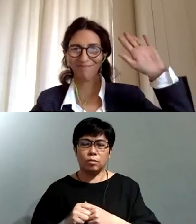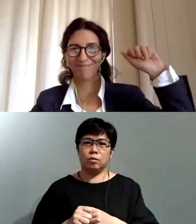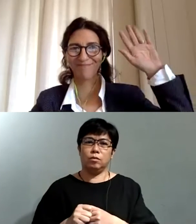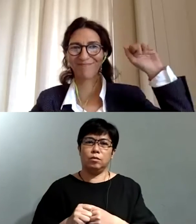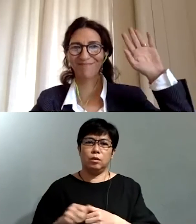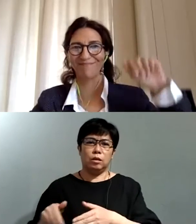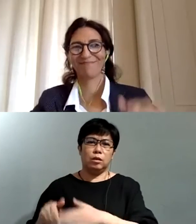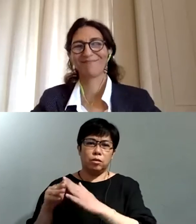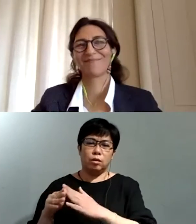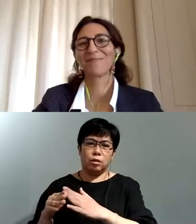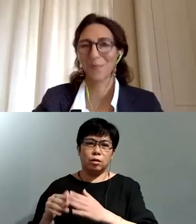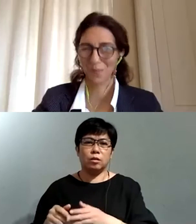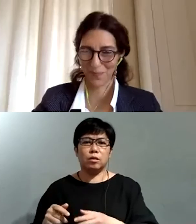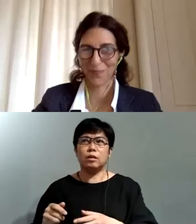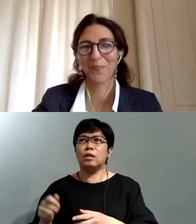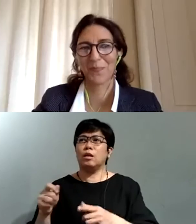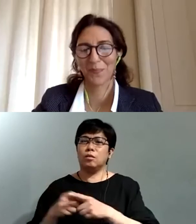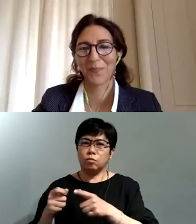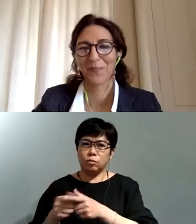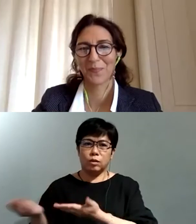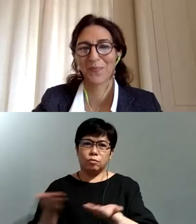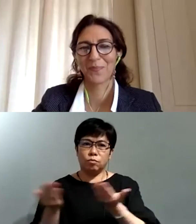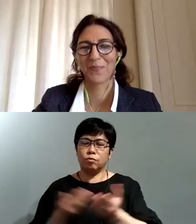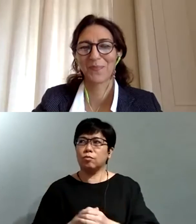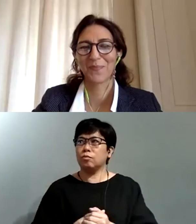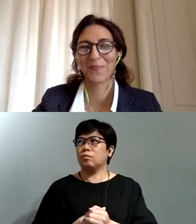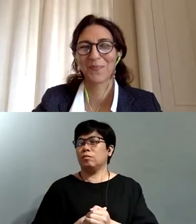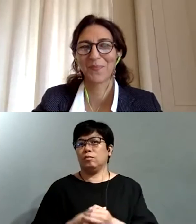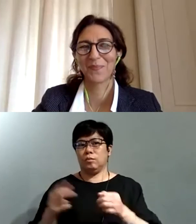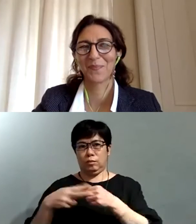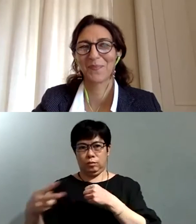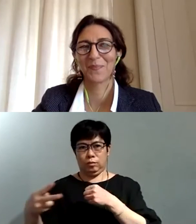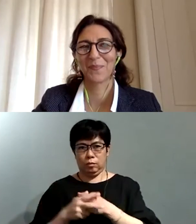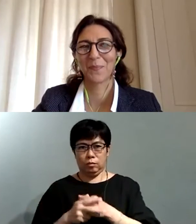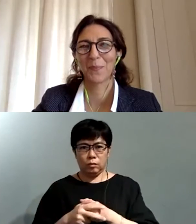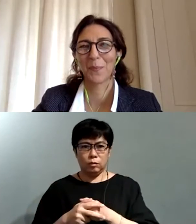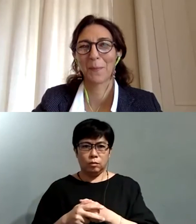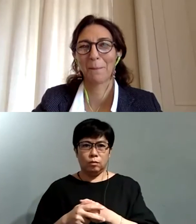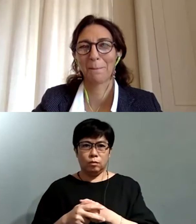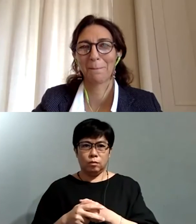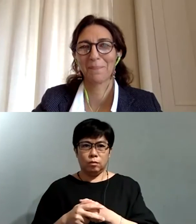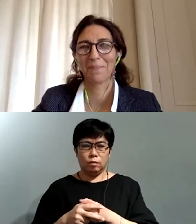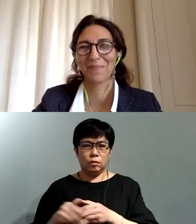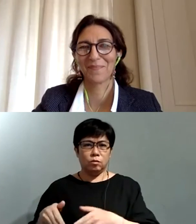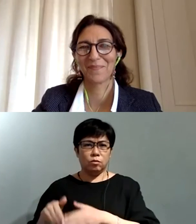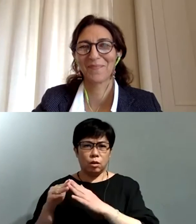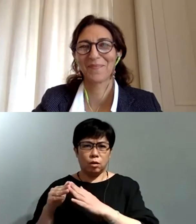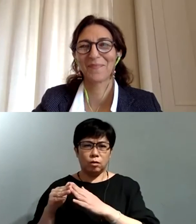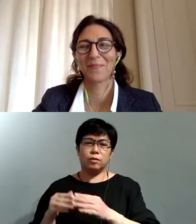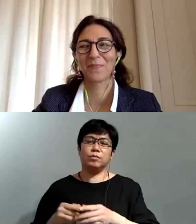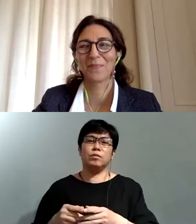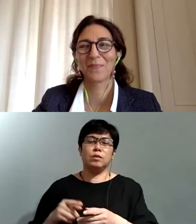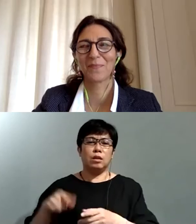of Sin Avians from Greece. Welcome. The second one is King Code, the founders of Lycon.